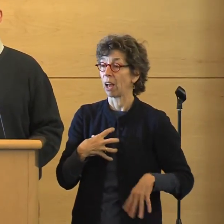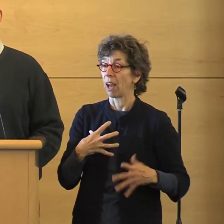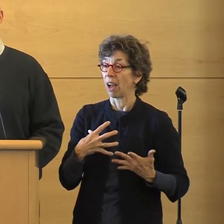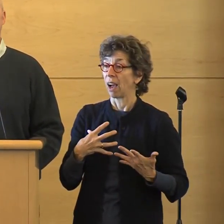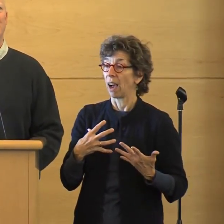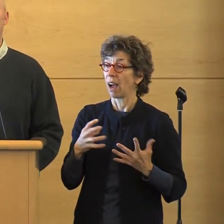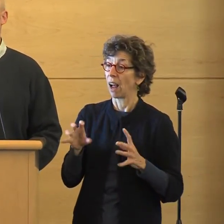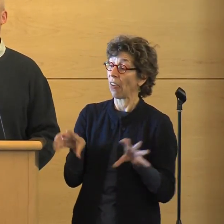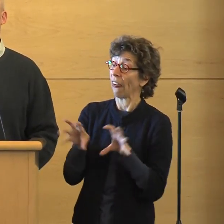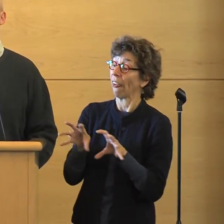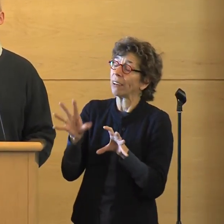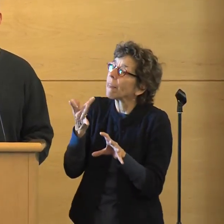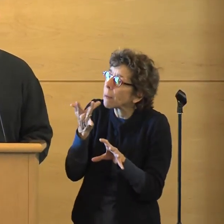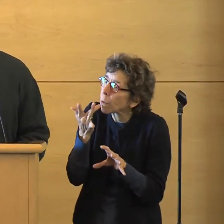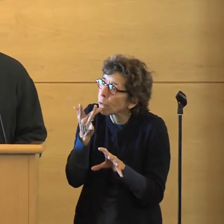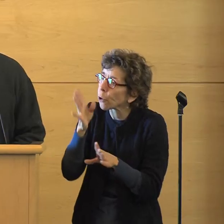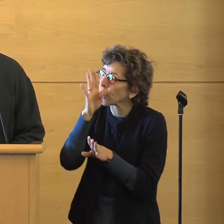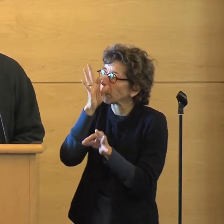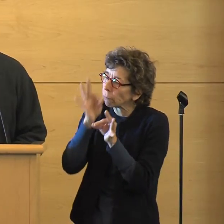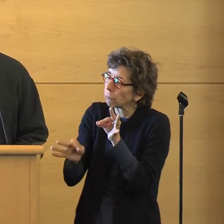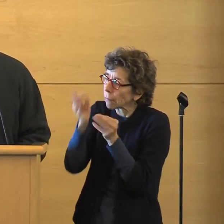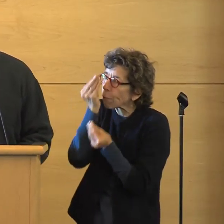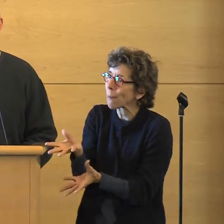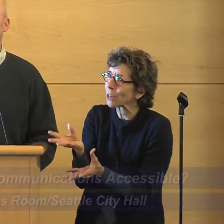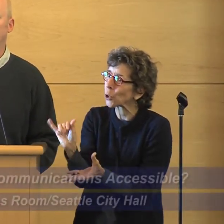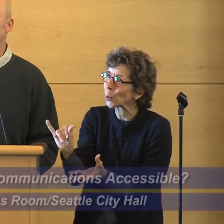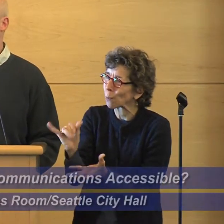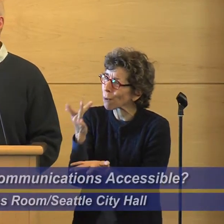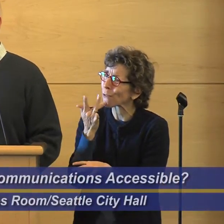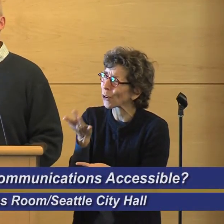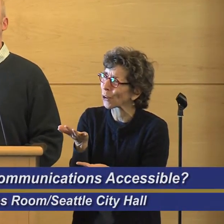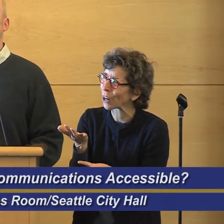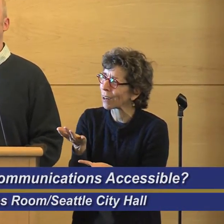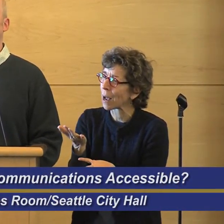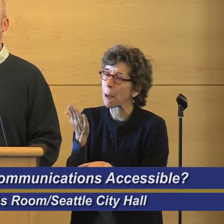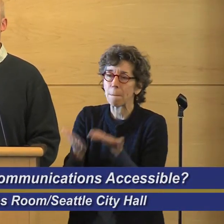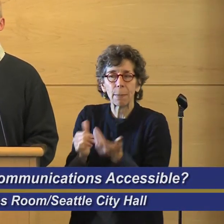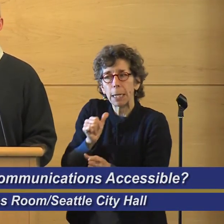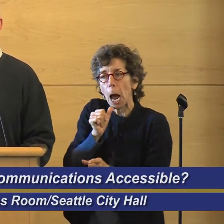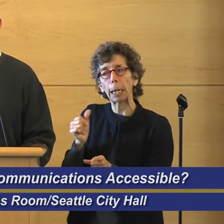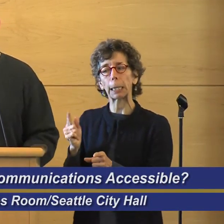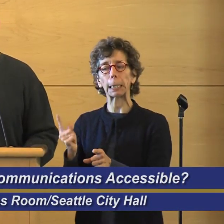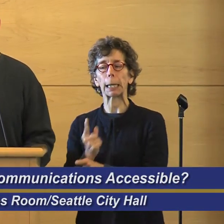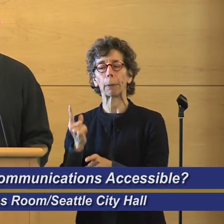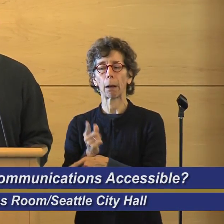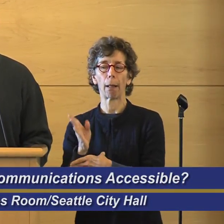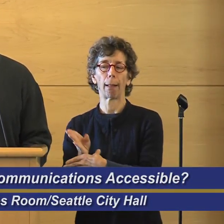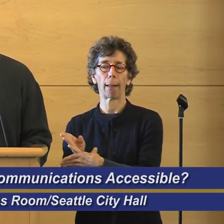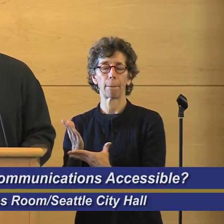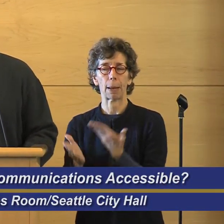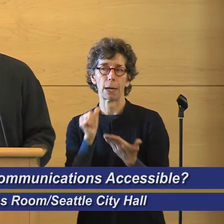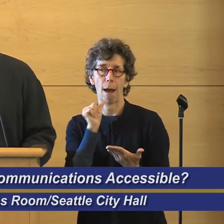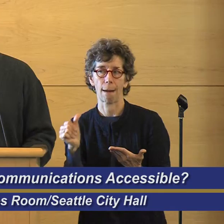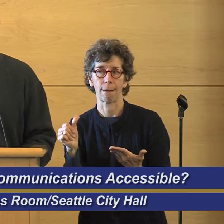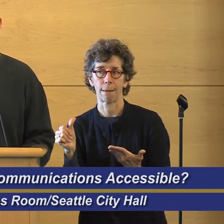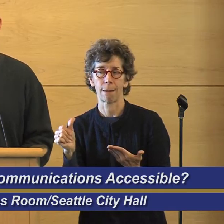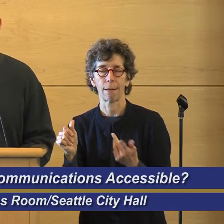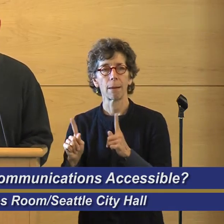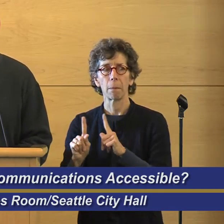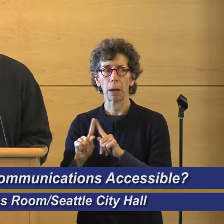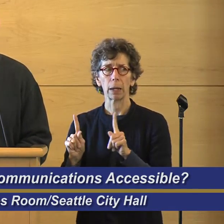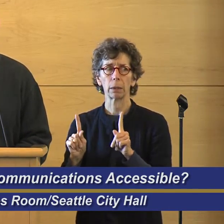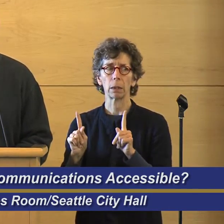young people. And yeah, I've got a son who's 18 and a daughter who's 16. And as I watch their response to pages like that,